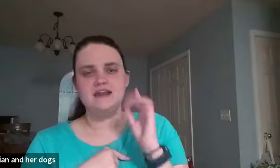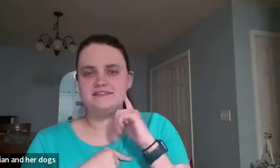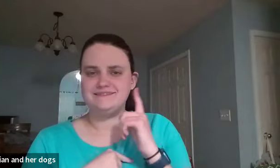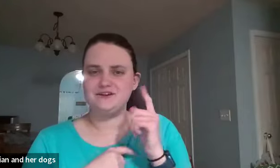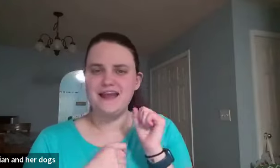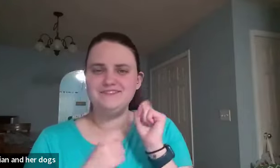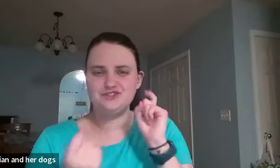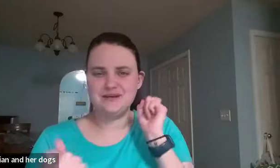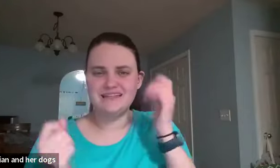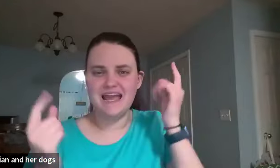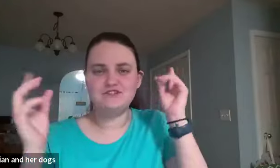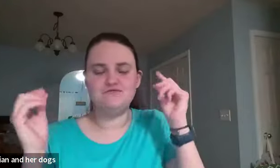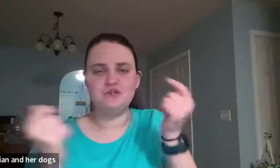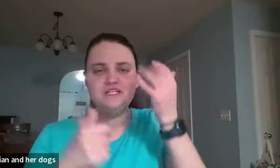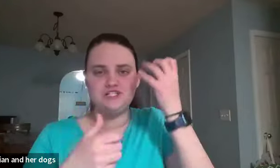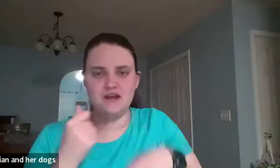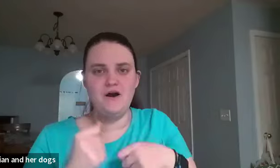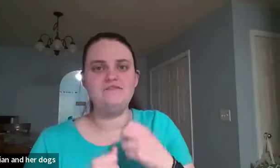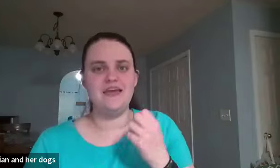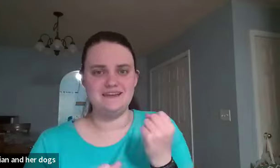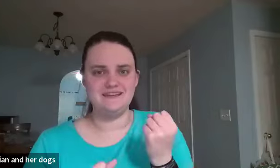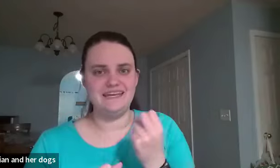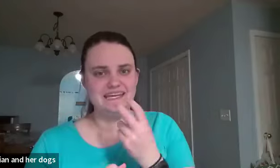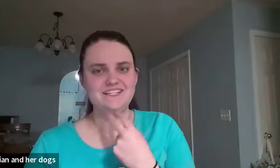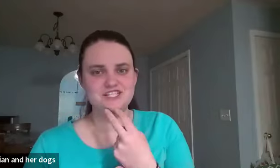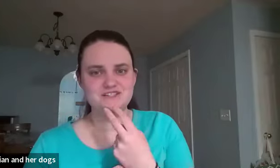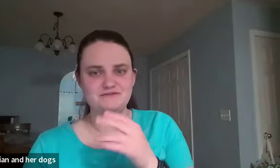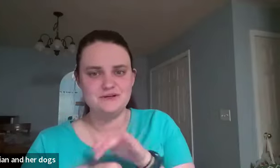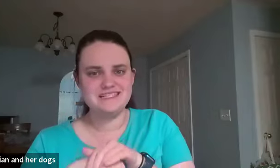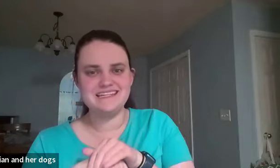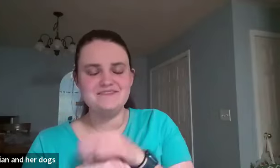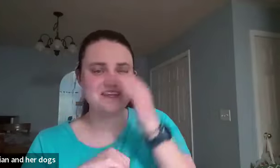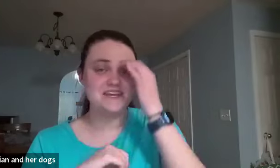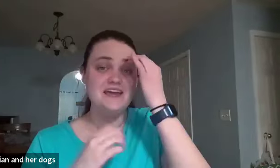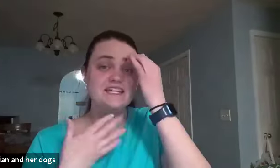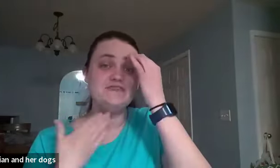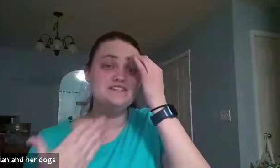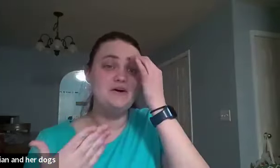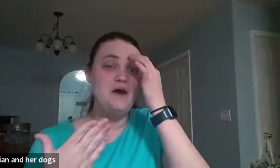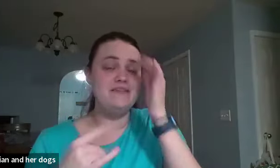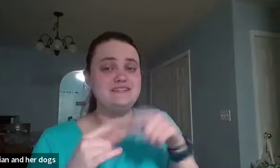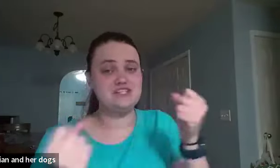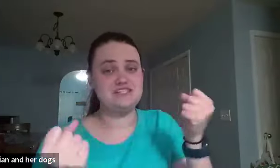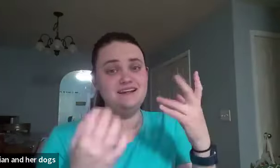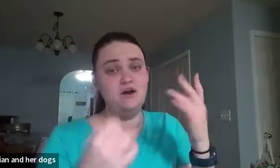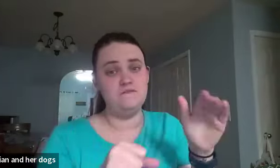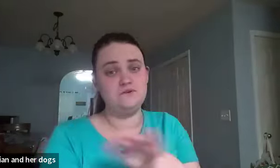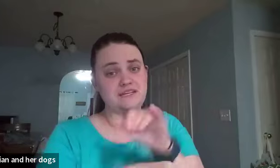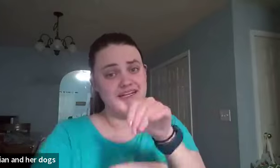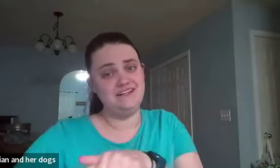had to think. Sorry, I have to fully shut off like English voicing and everything. Because if I don't, I then just sign it all fully in